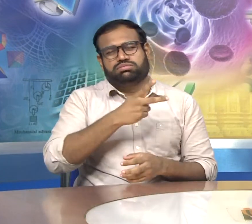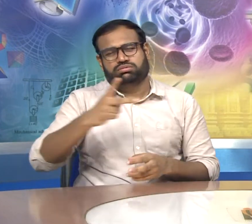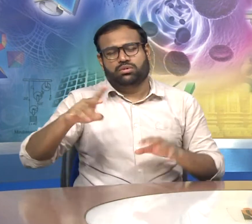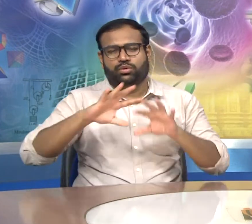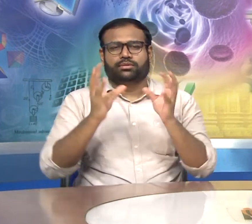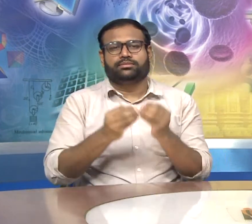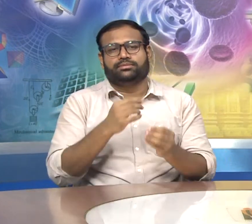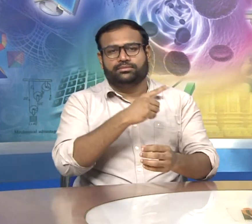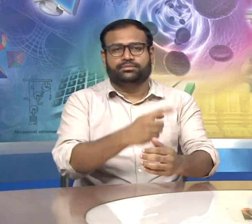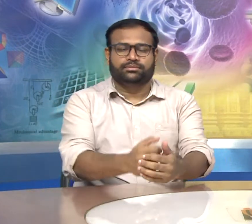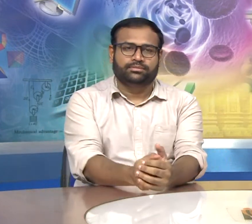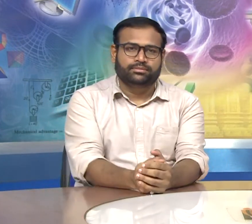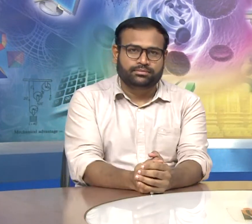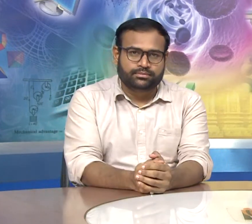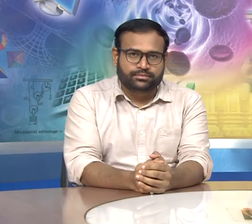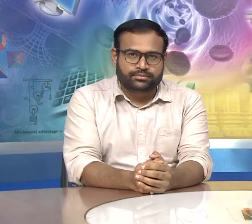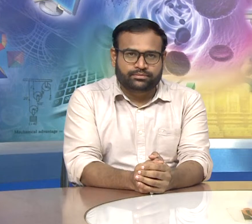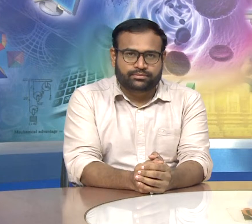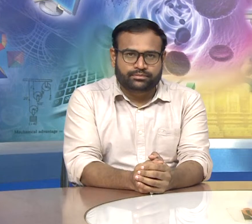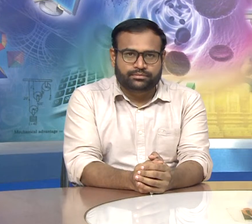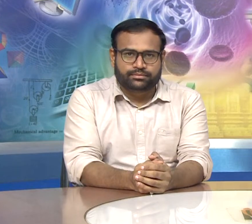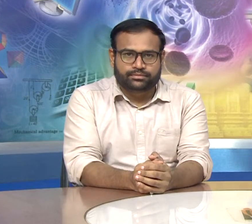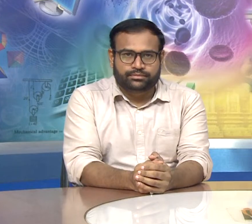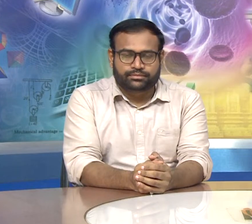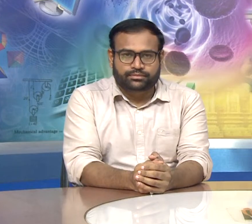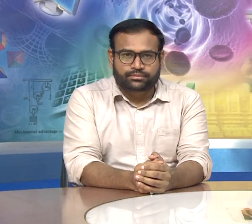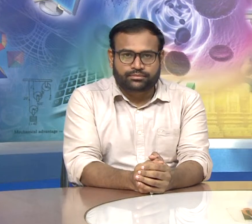in exchange. So we call services.